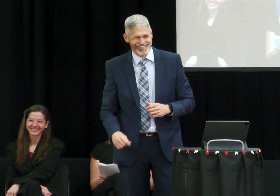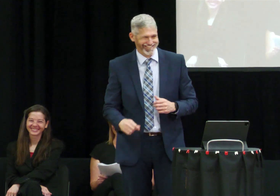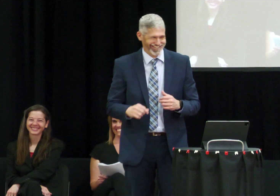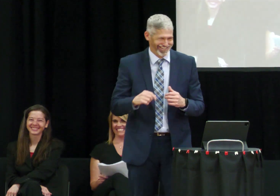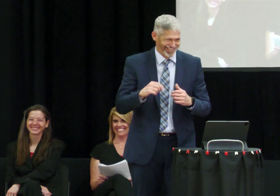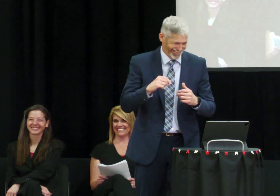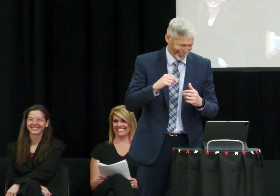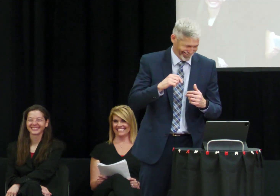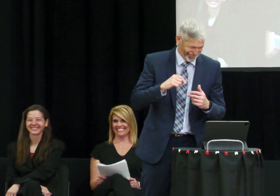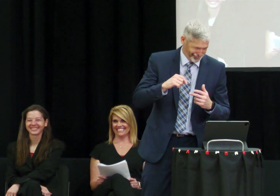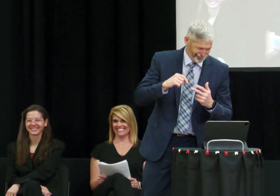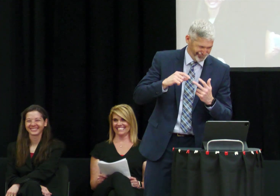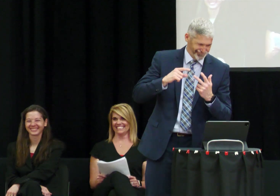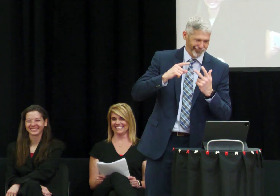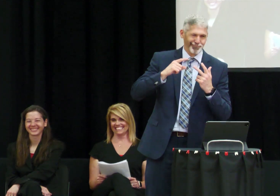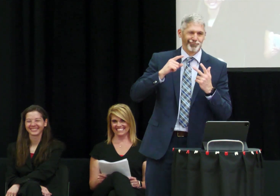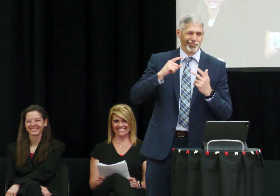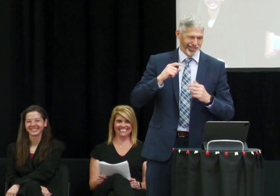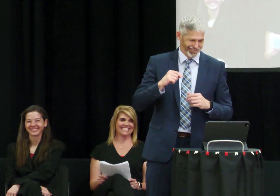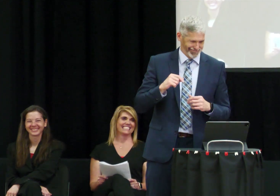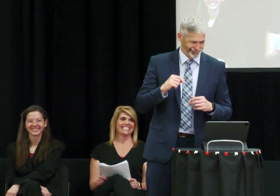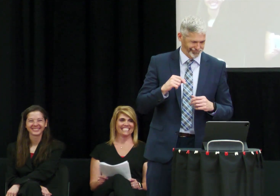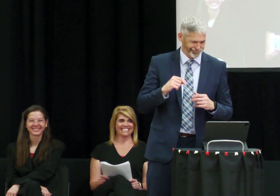teachers. Principals are all shaking their head no.